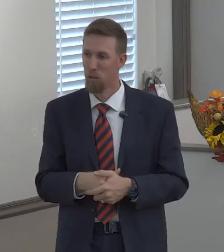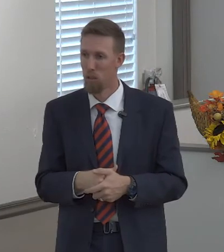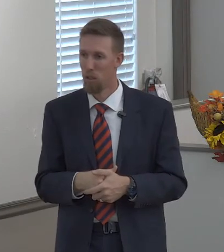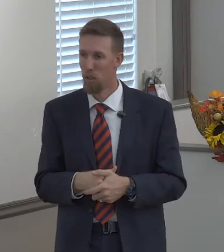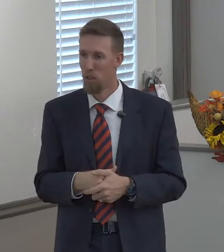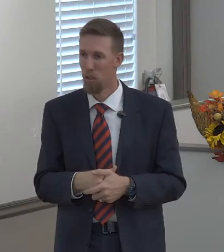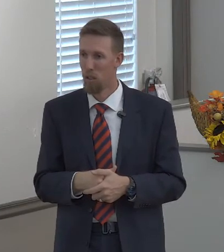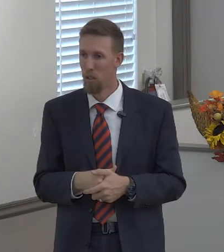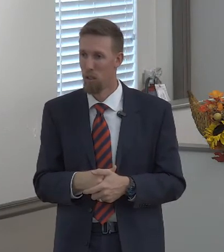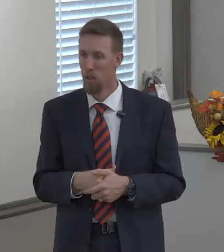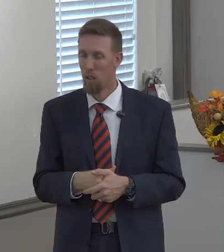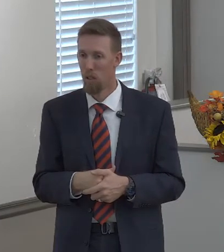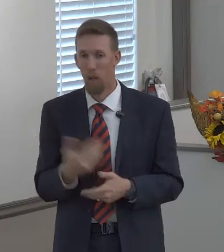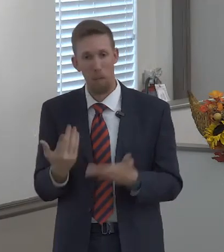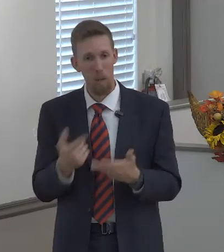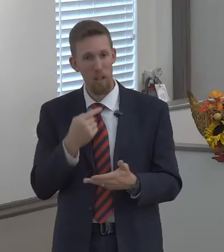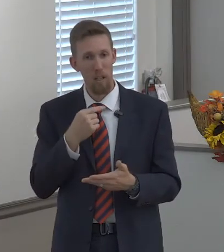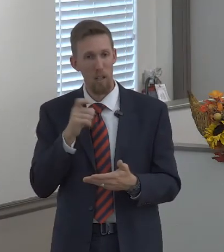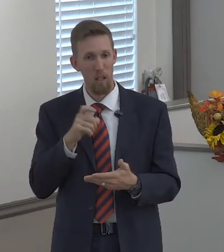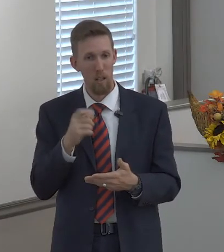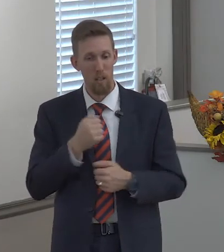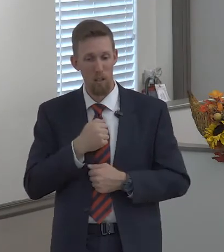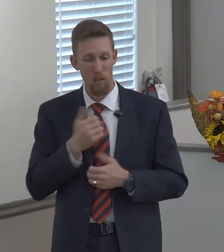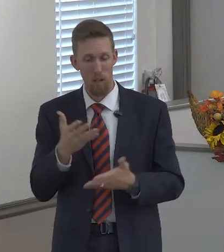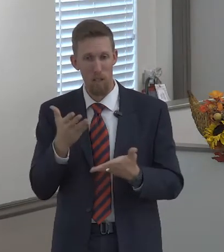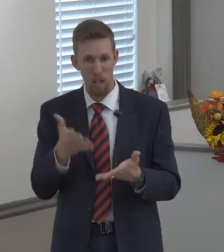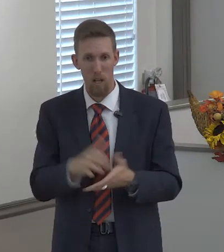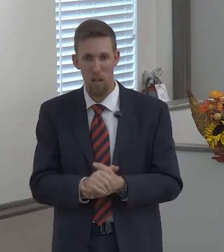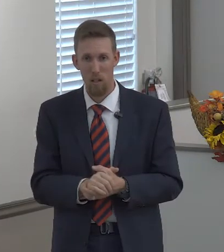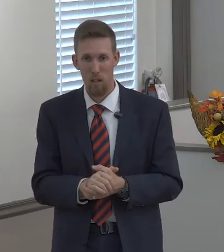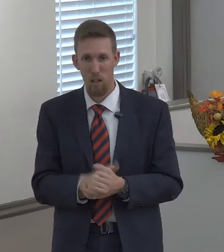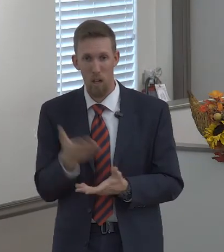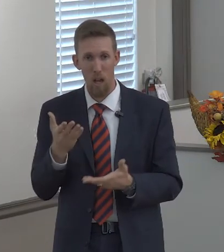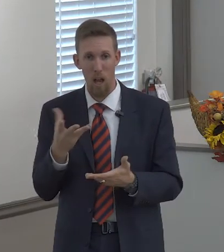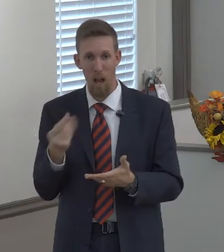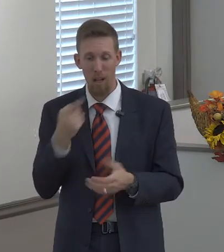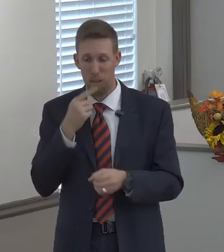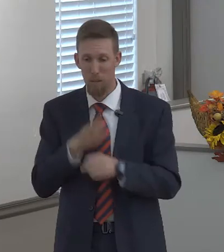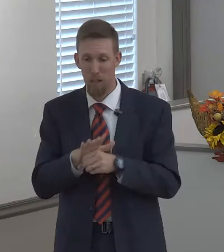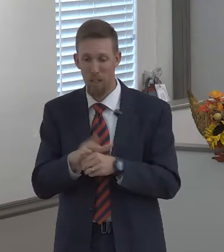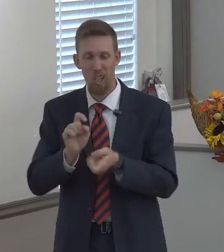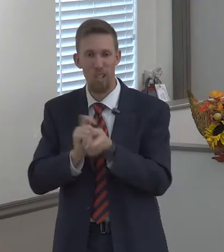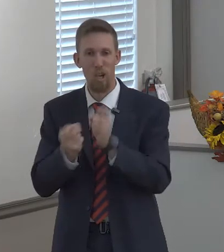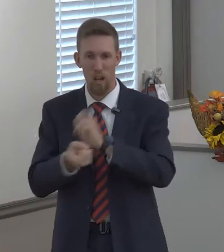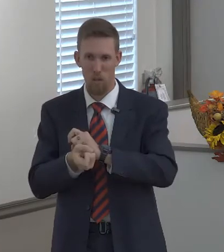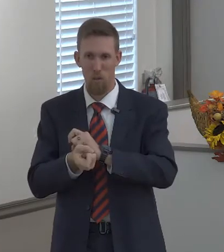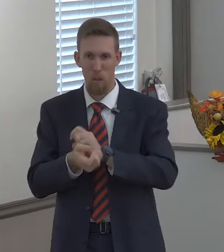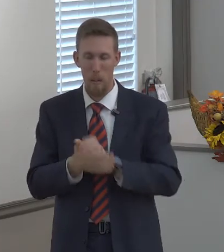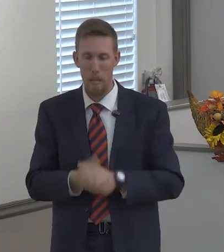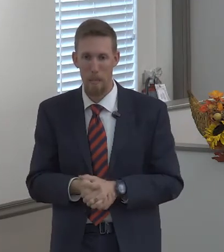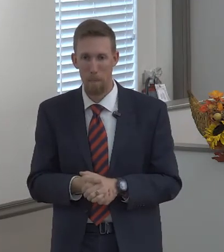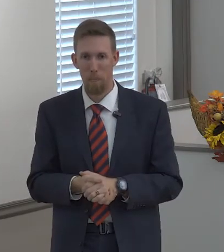Maybe if you're physically able, you can find your way to an old-fashioned altar and you can say, God, here I am.